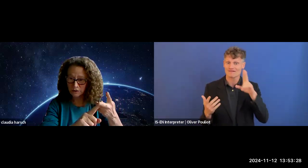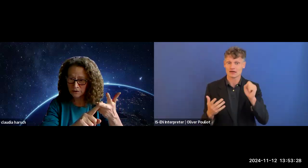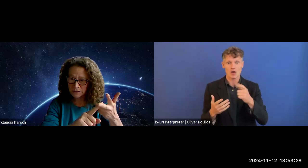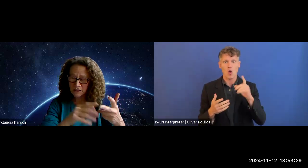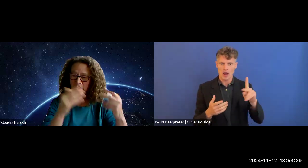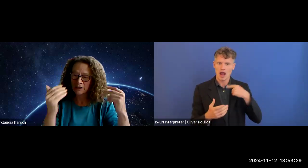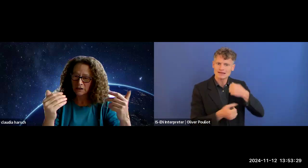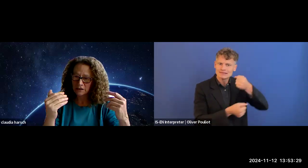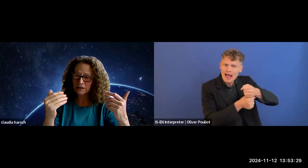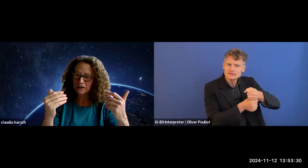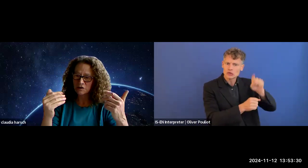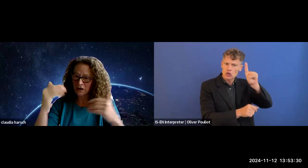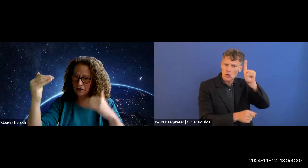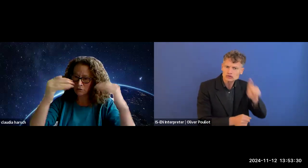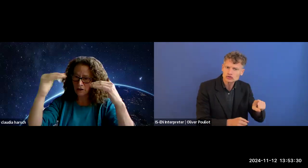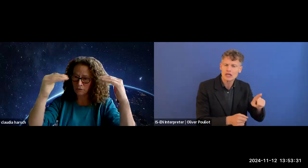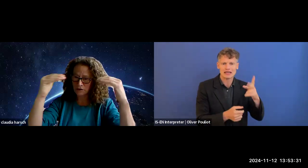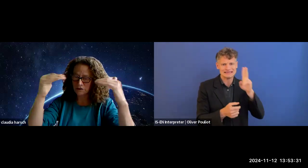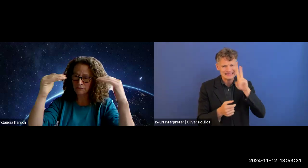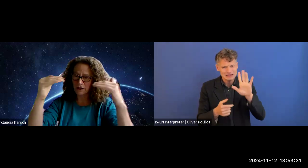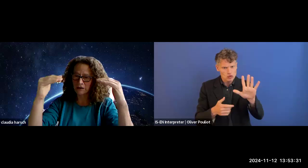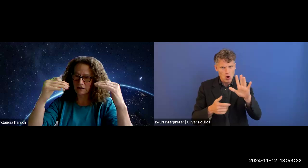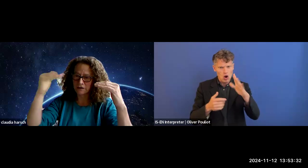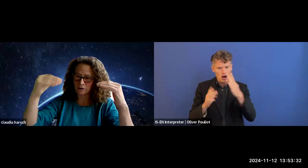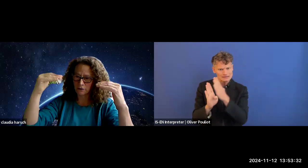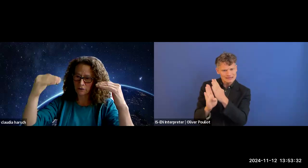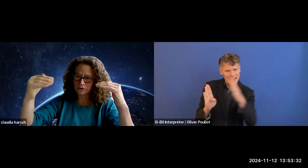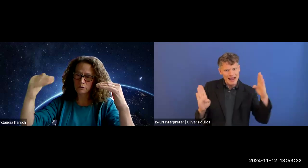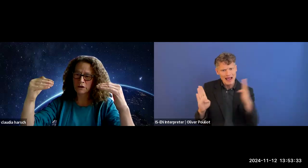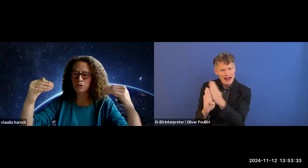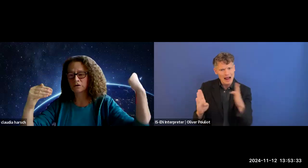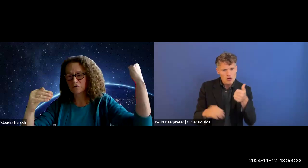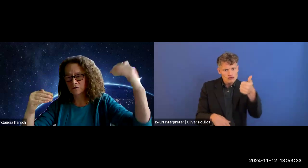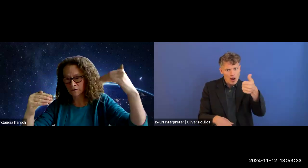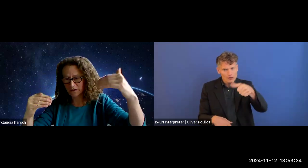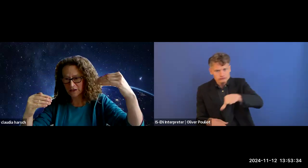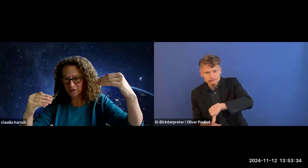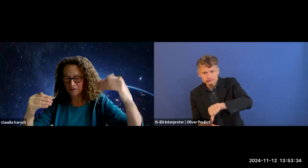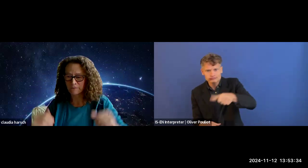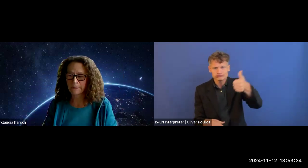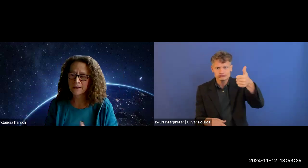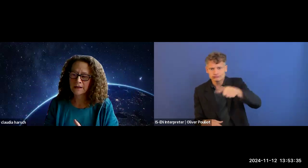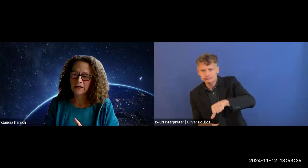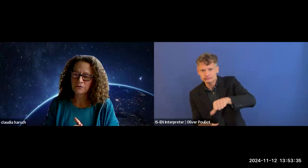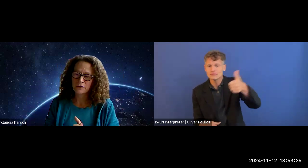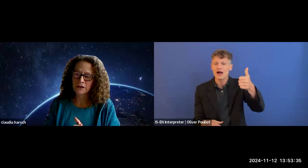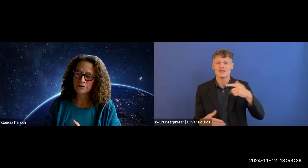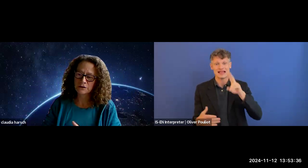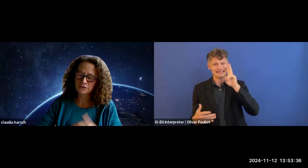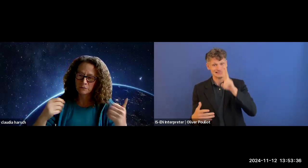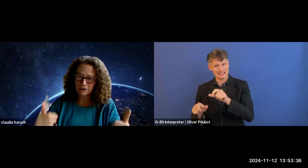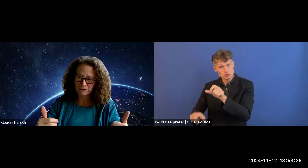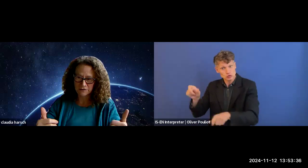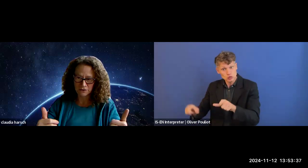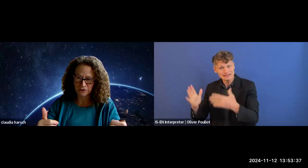your students, and then they decide at which CFR level has a learner got to be in order to solve this item. And for that,